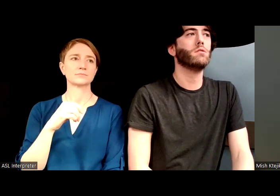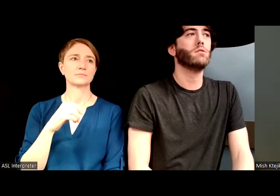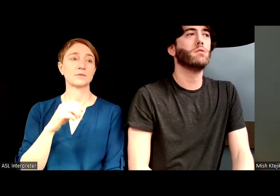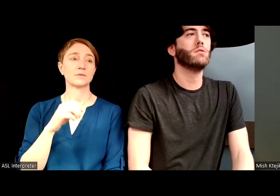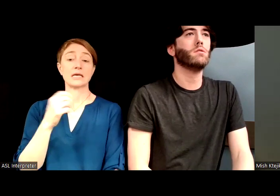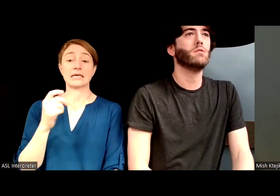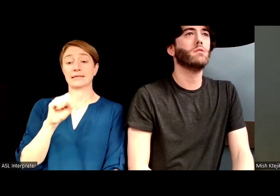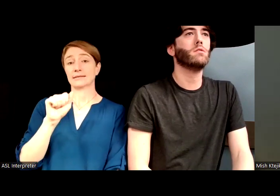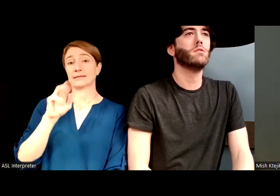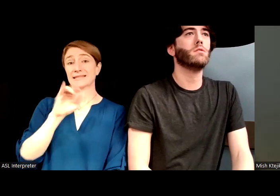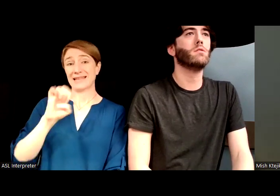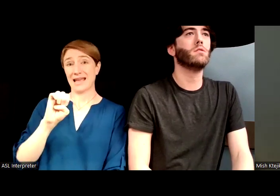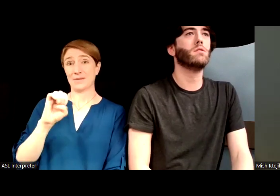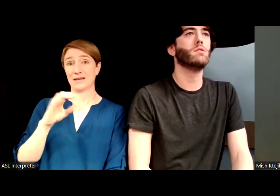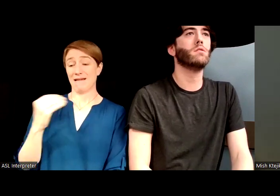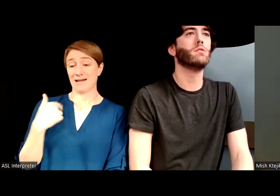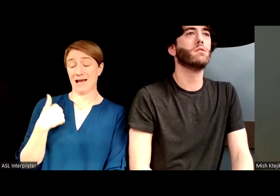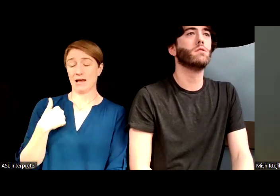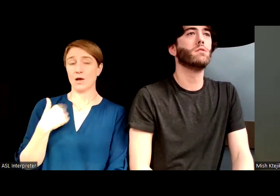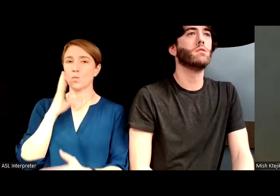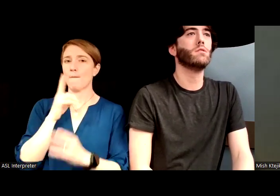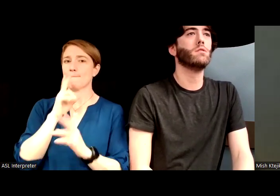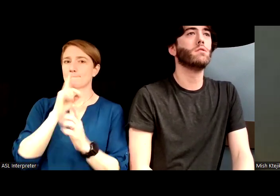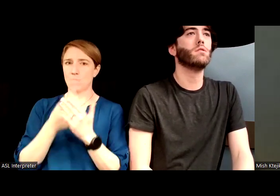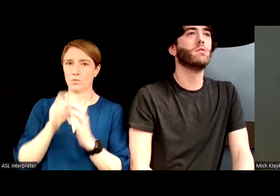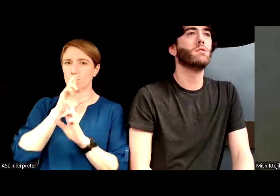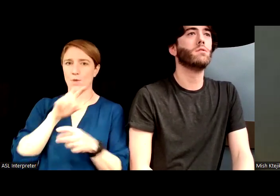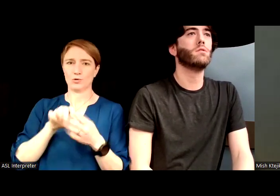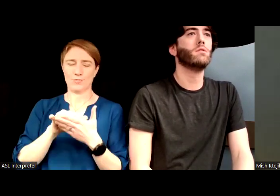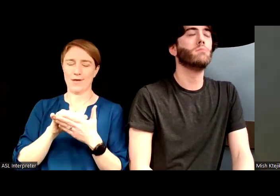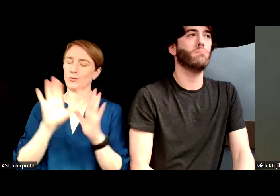Sammy and I will both be responding to that great question.